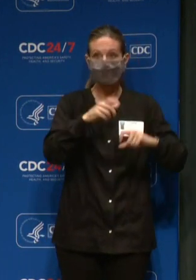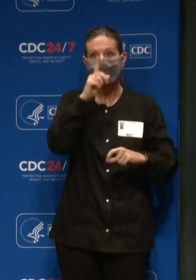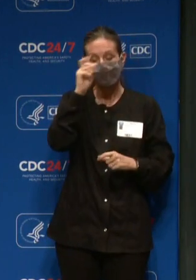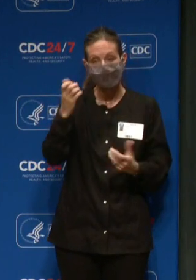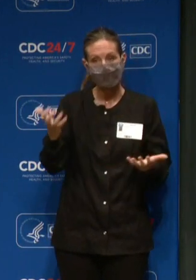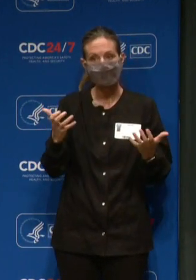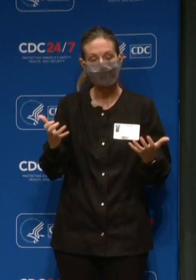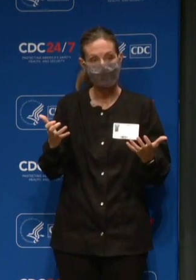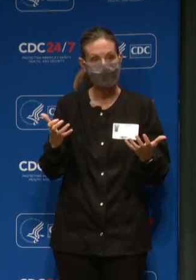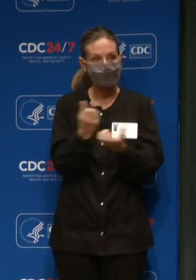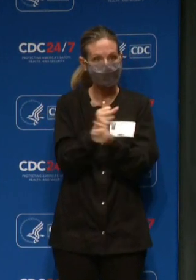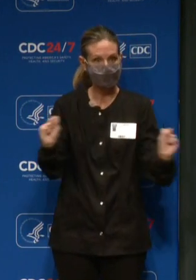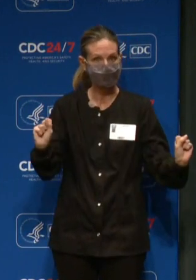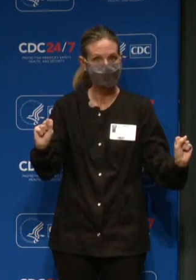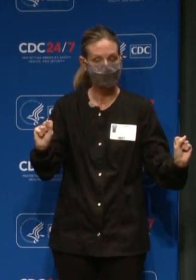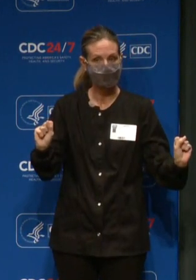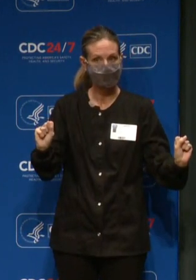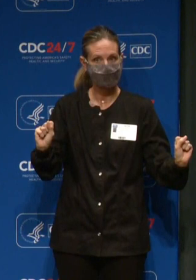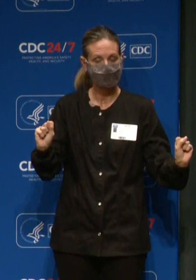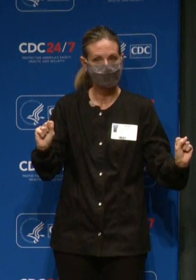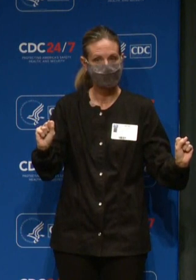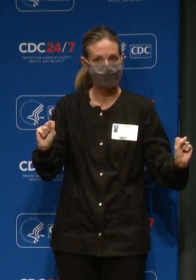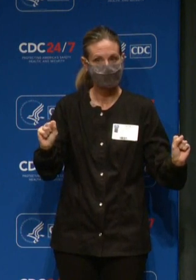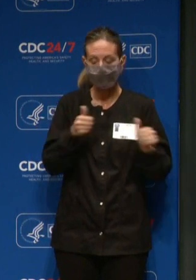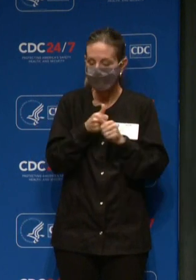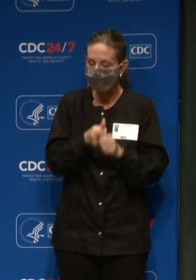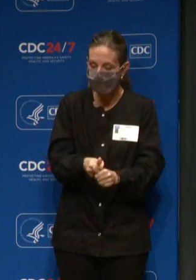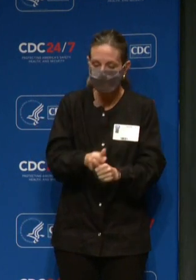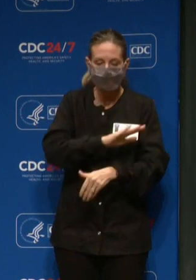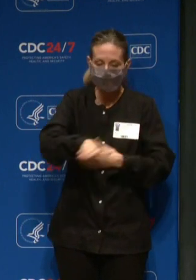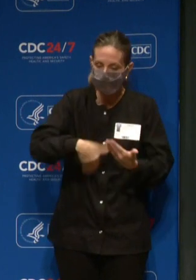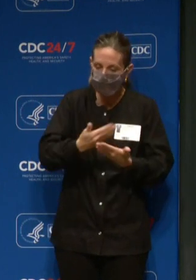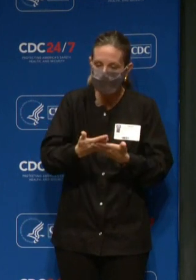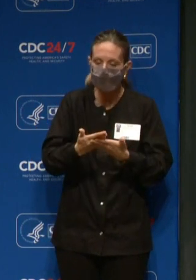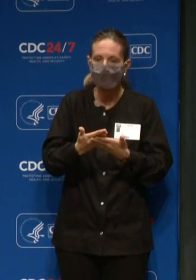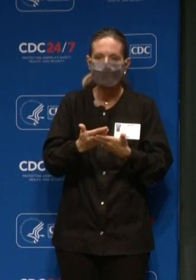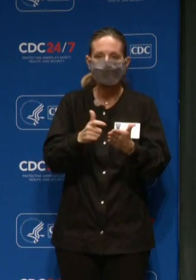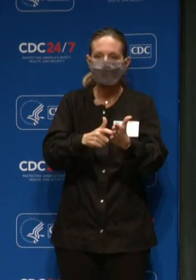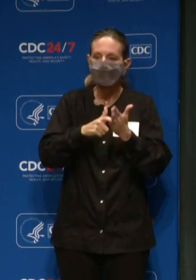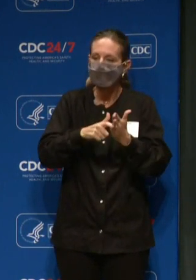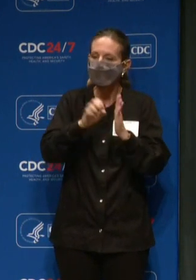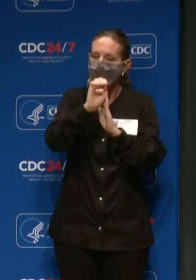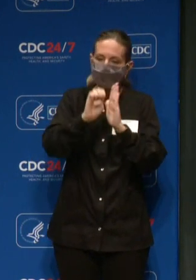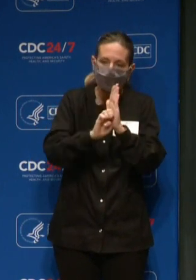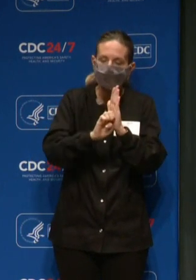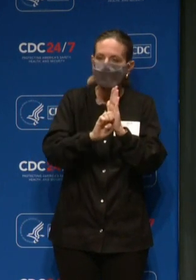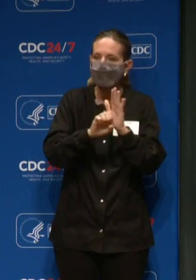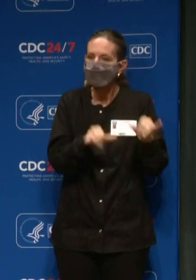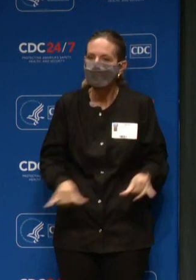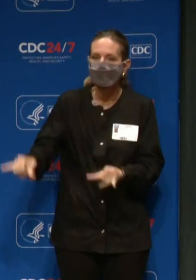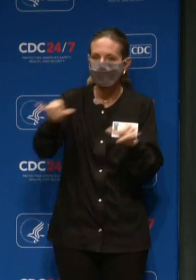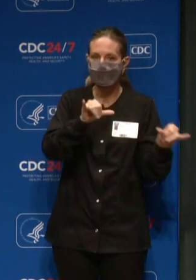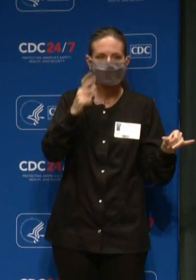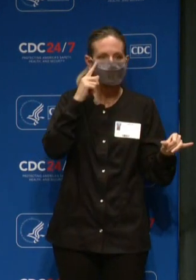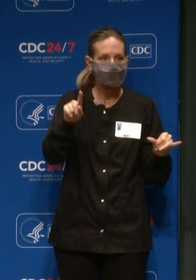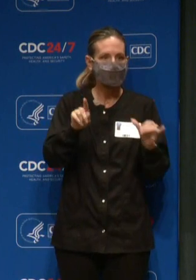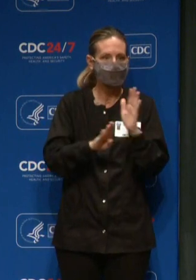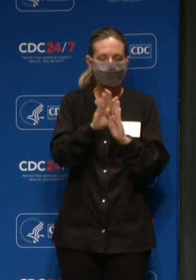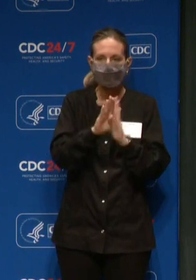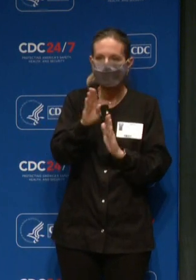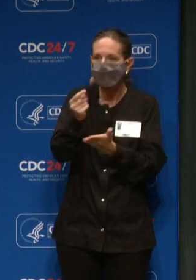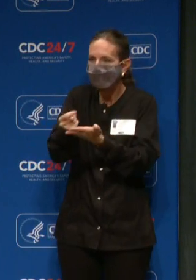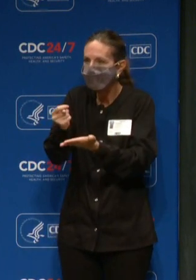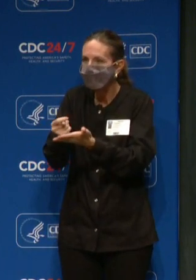at the center, following all regulatory ethical standards for development of both therapeutics